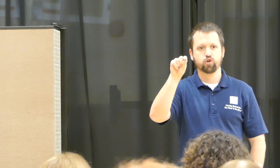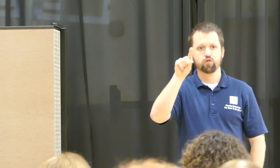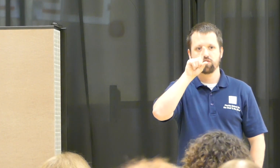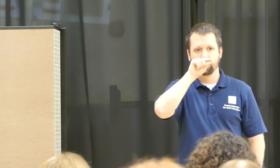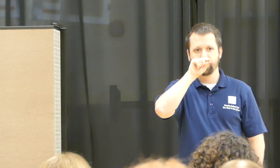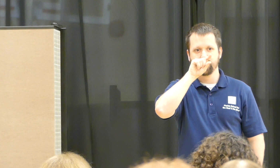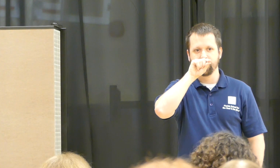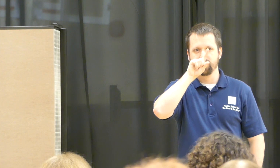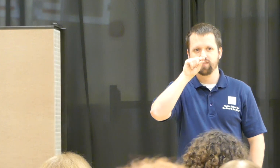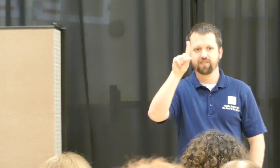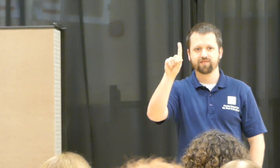chickens.